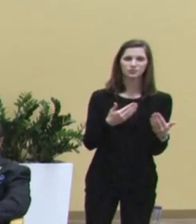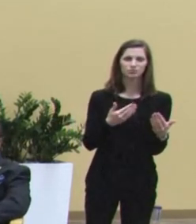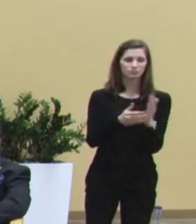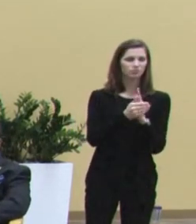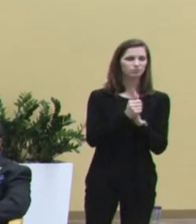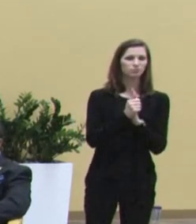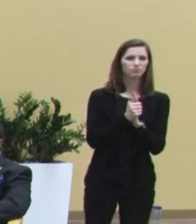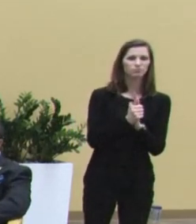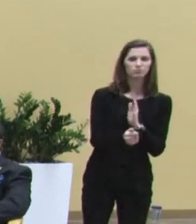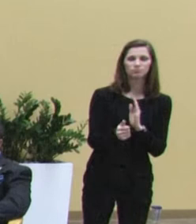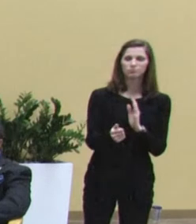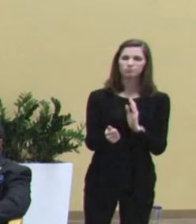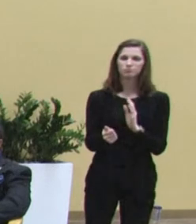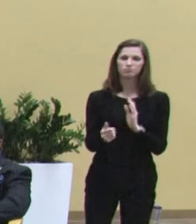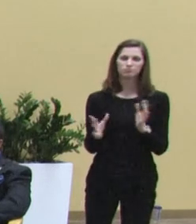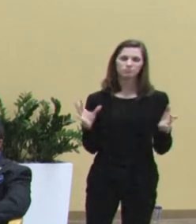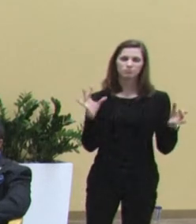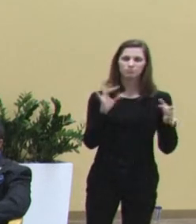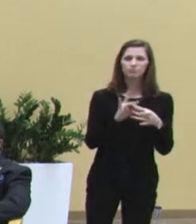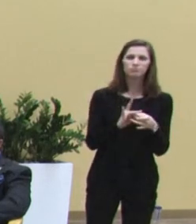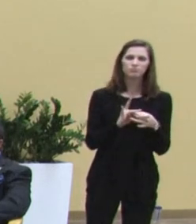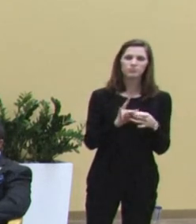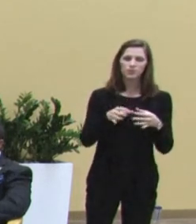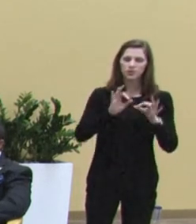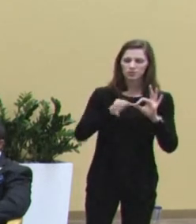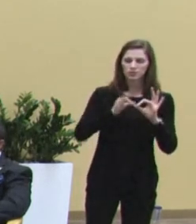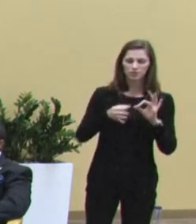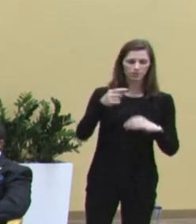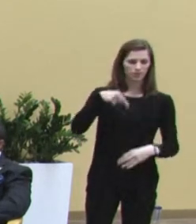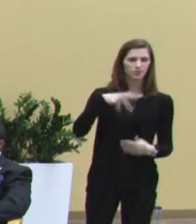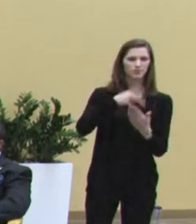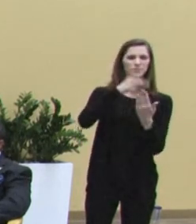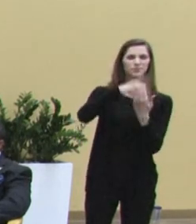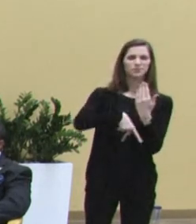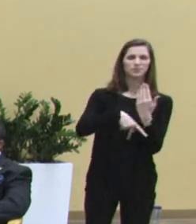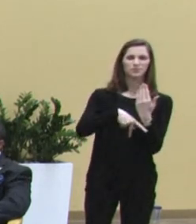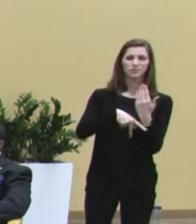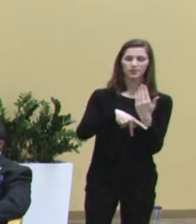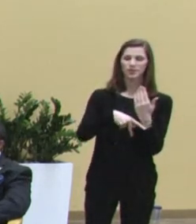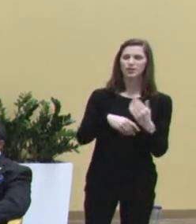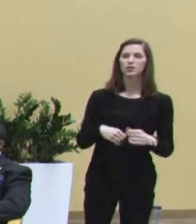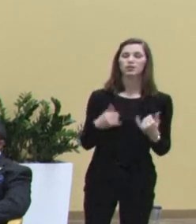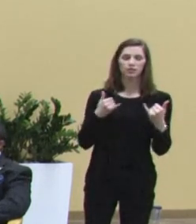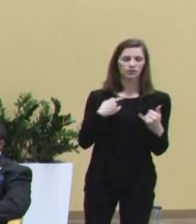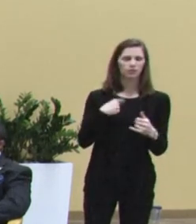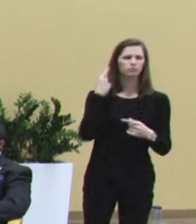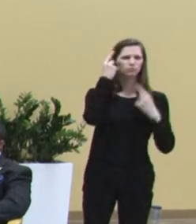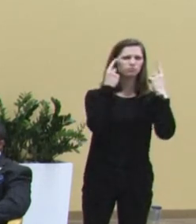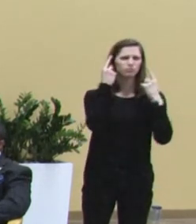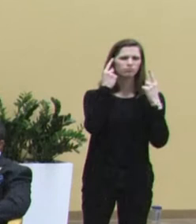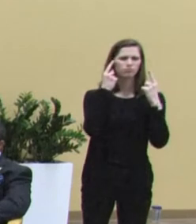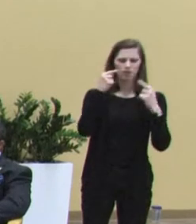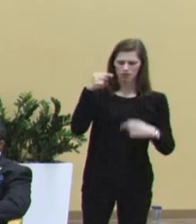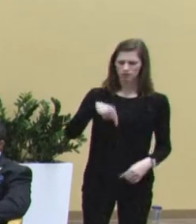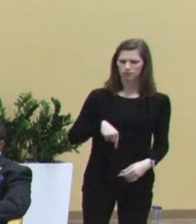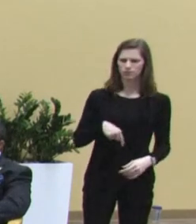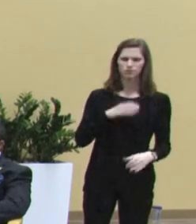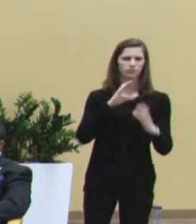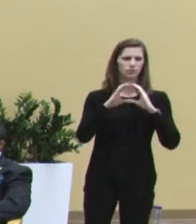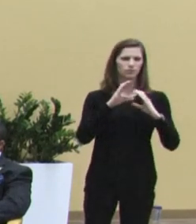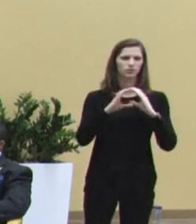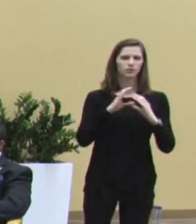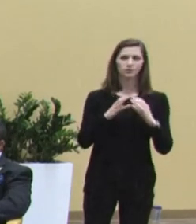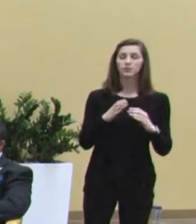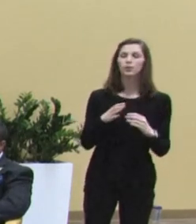program. Again, you know, when I'm thinking about this conversation, and we're going to give you the chance to ask your questions as well, so start thinking of it.